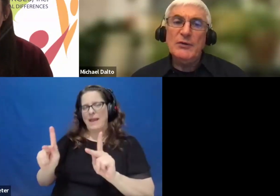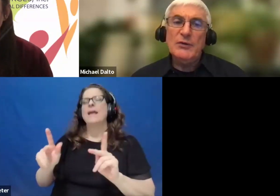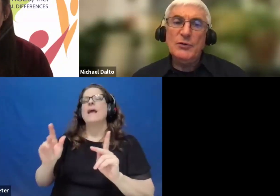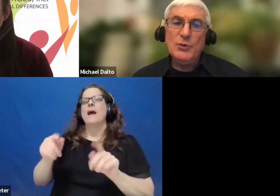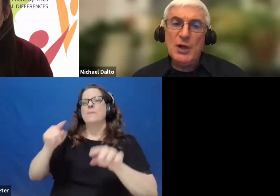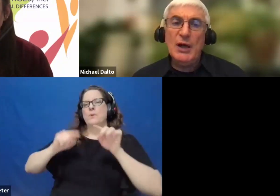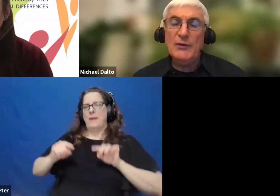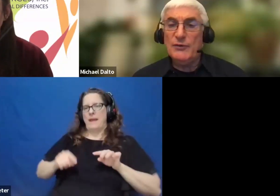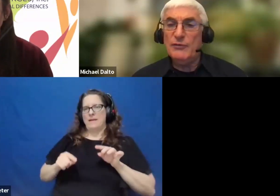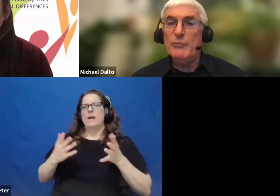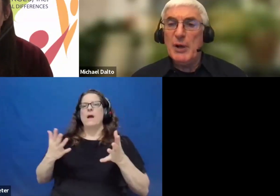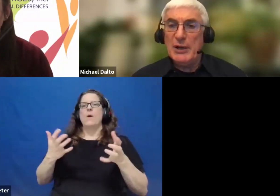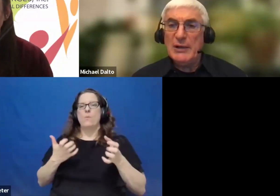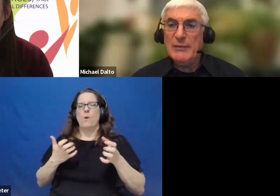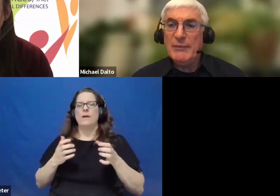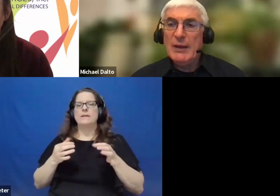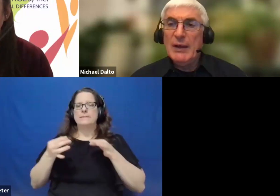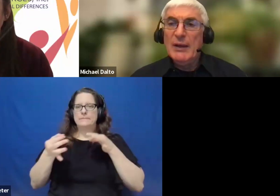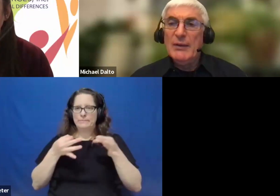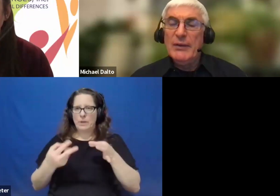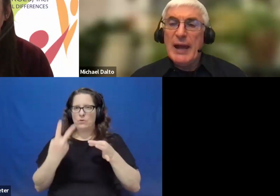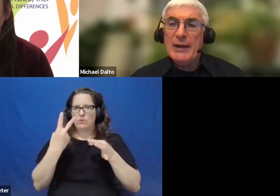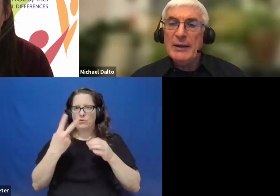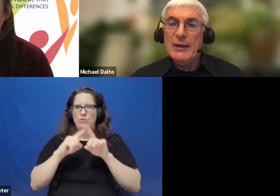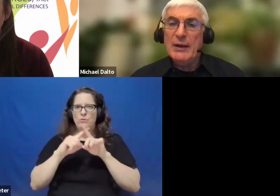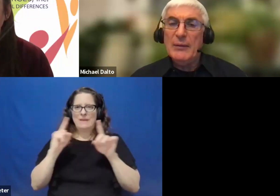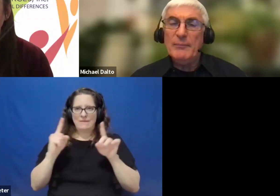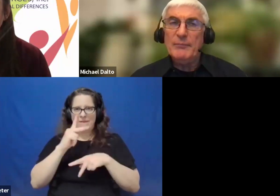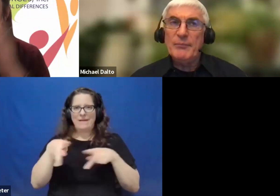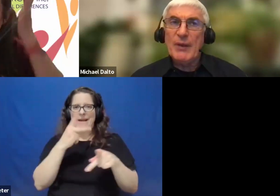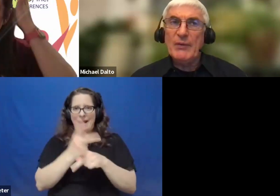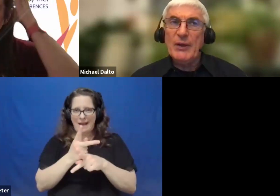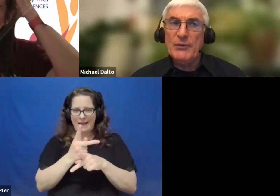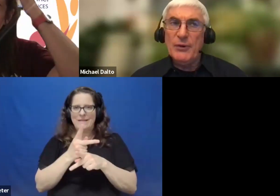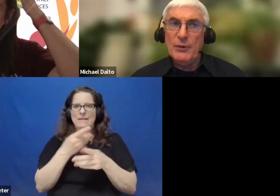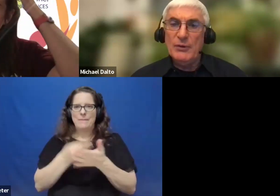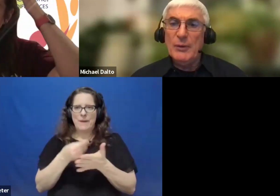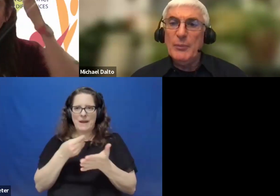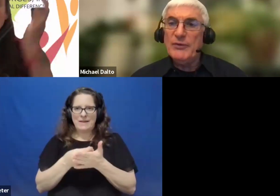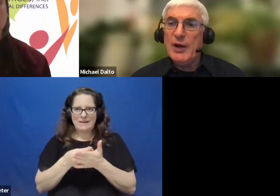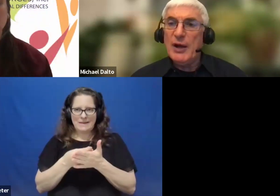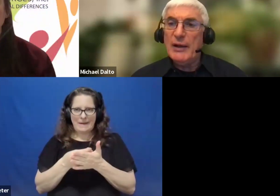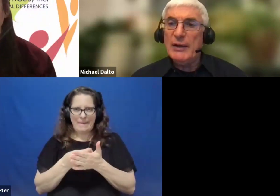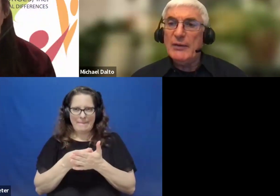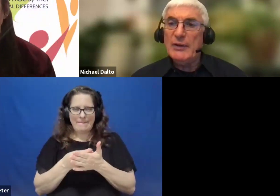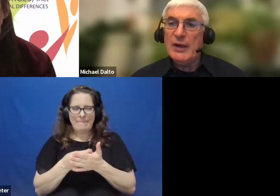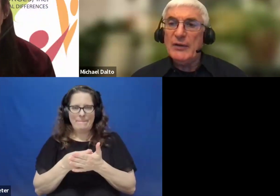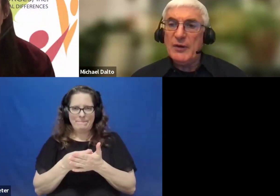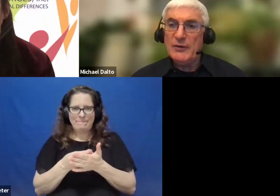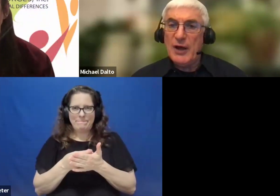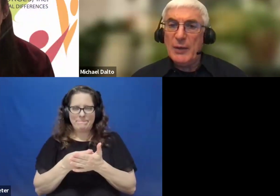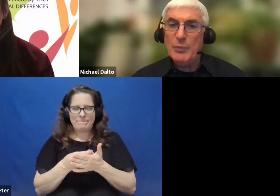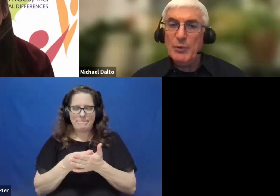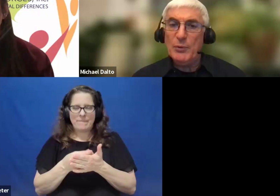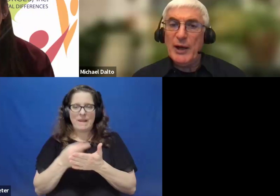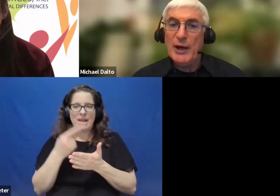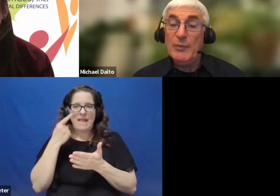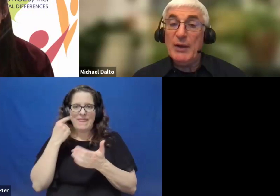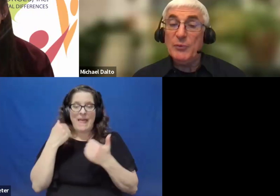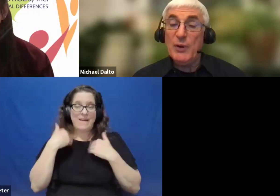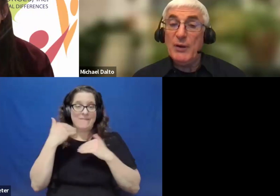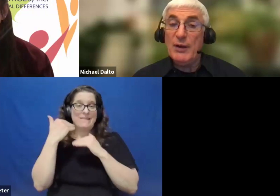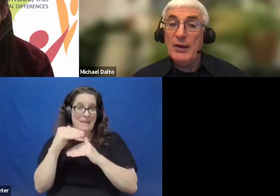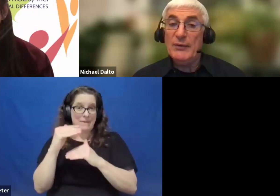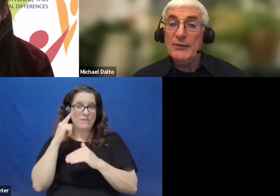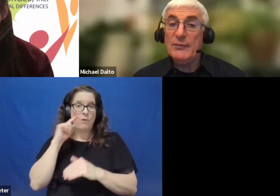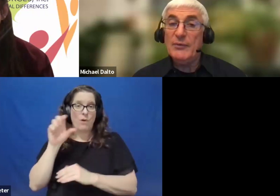between two kinds of money that there are limits on in the SSI program